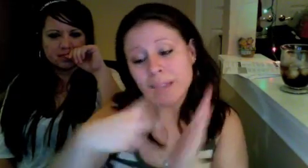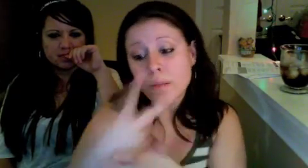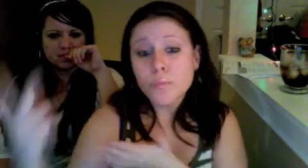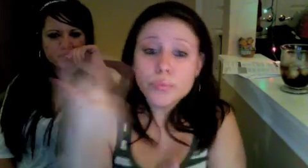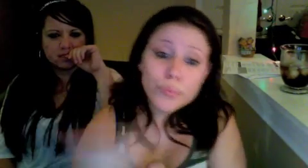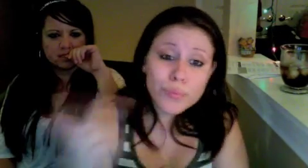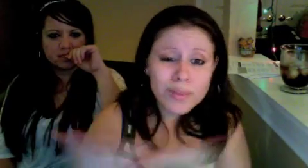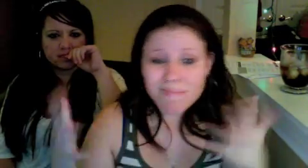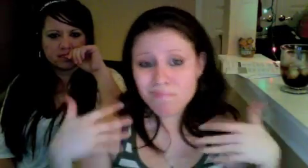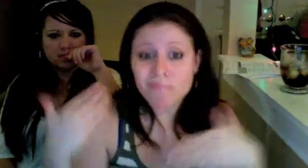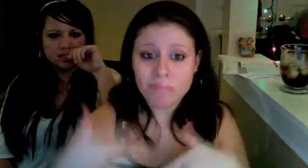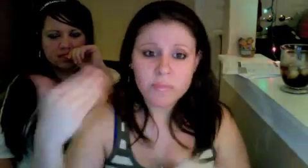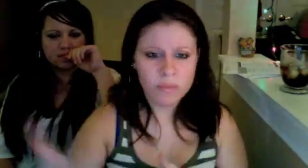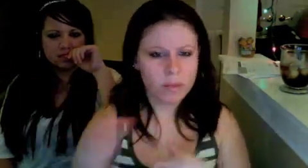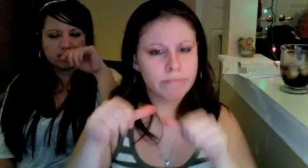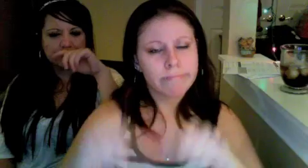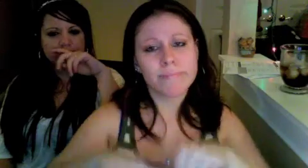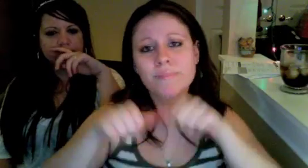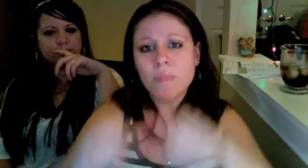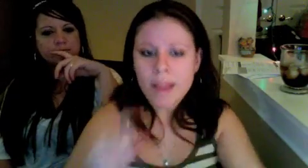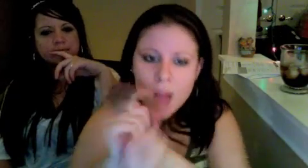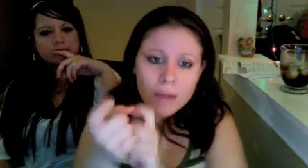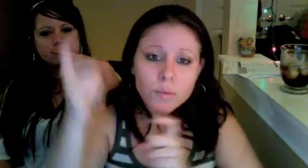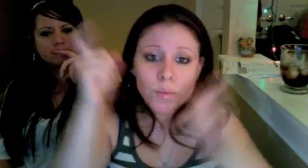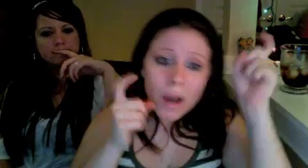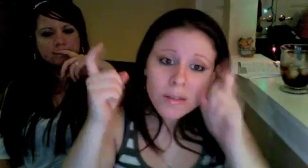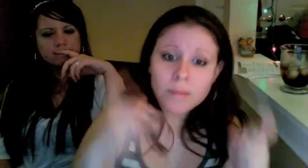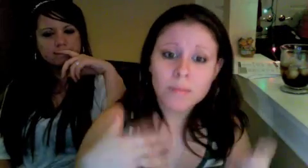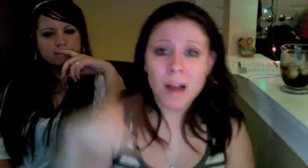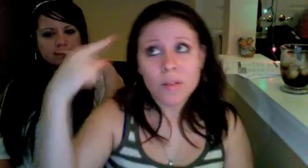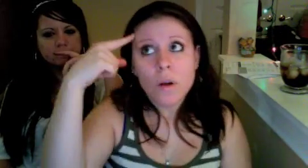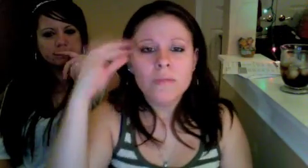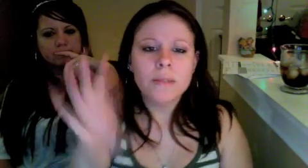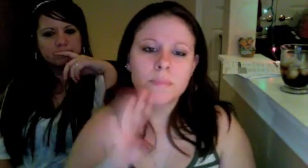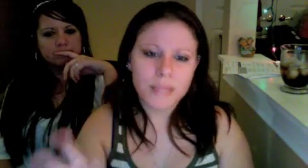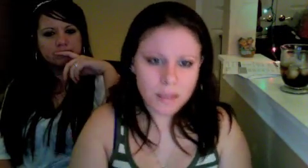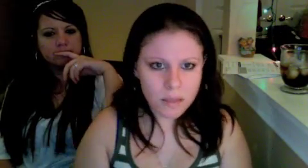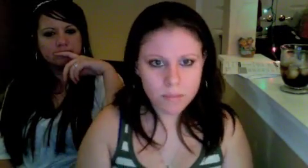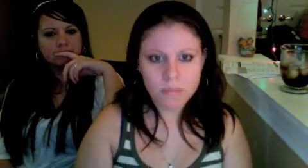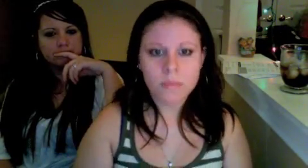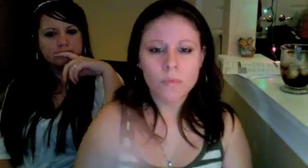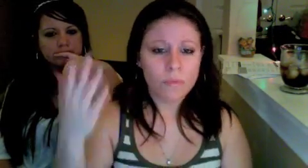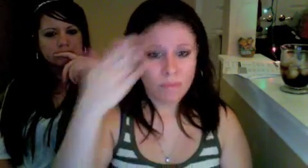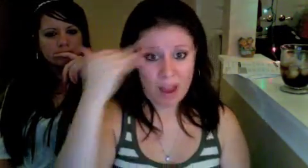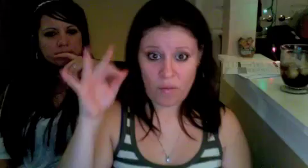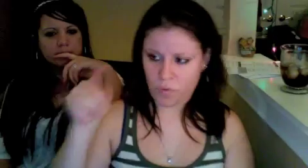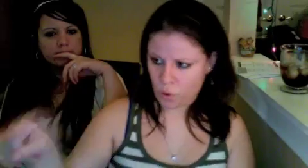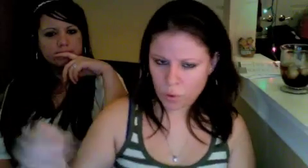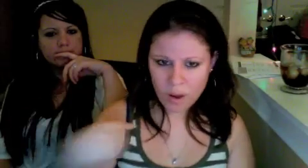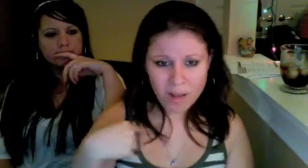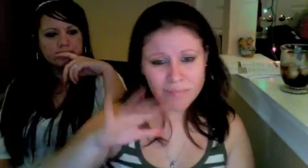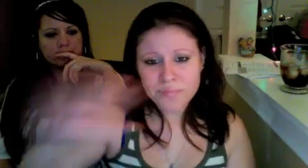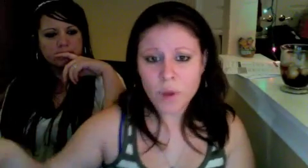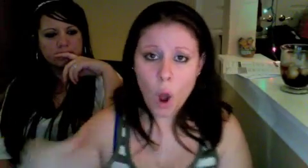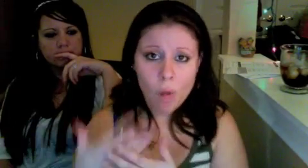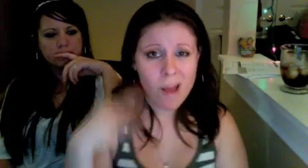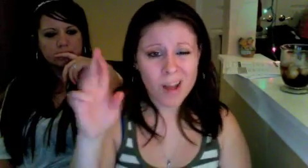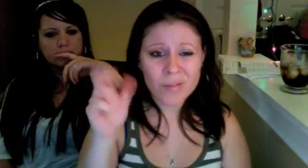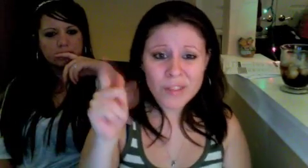3 weeks, forever changing the expression of my thoughts when I speak. It was because of her I even vetted all of my freaks. She convinced me